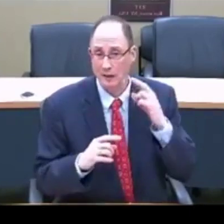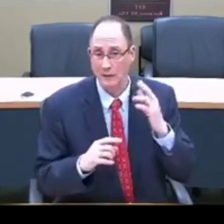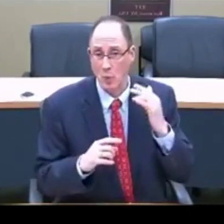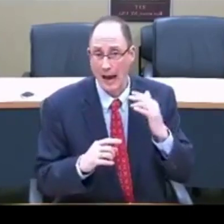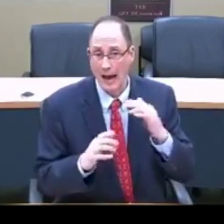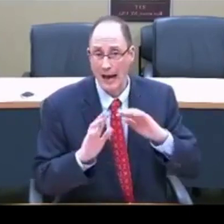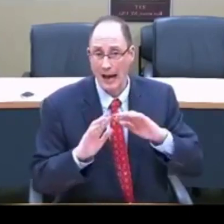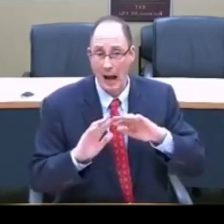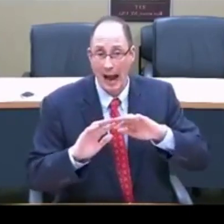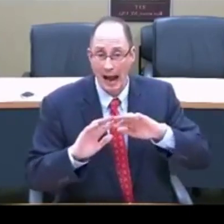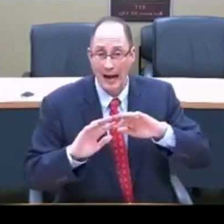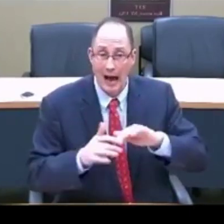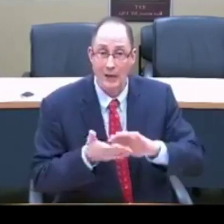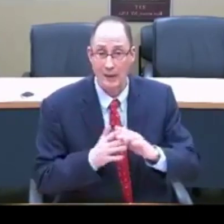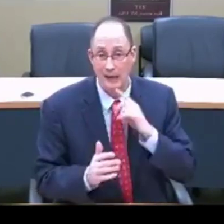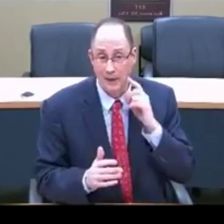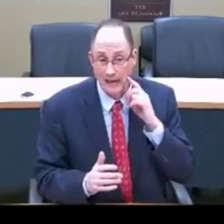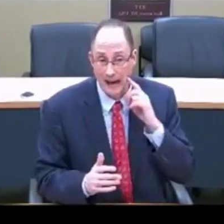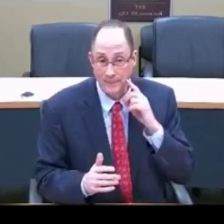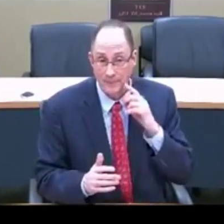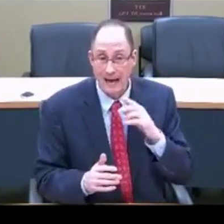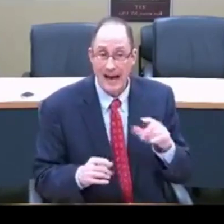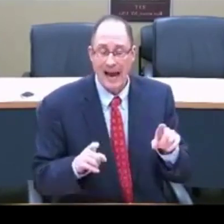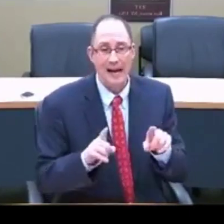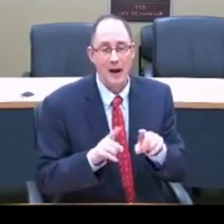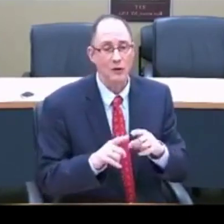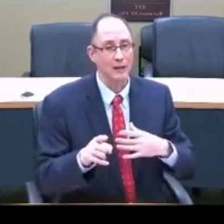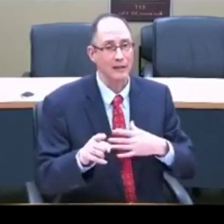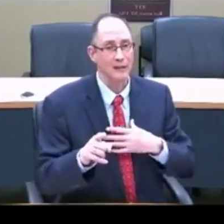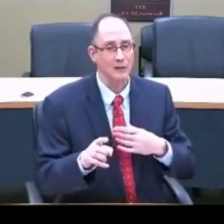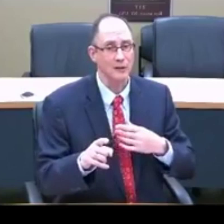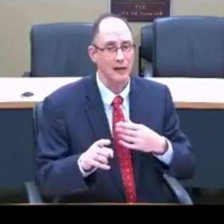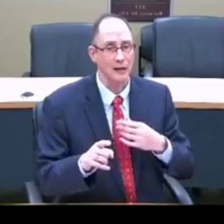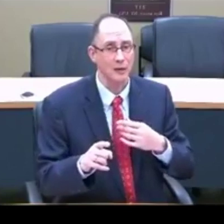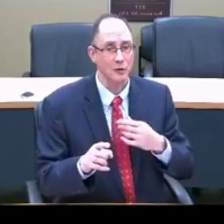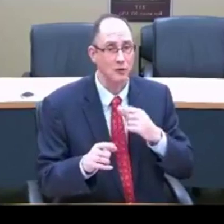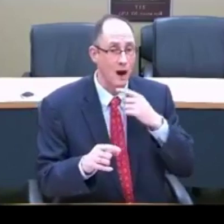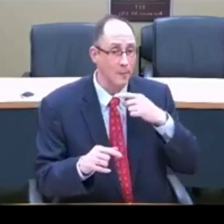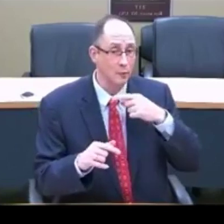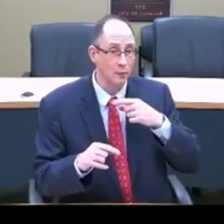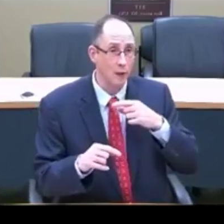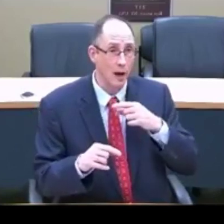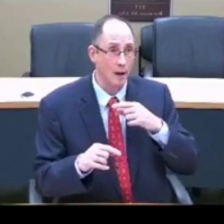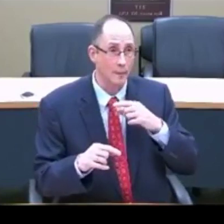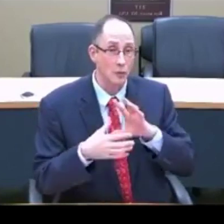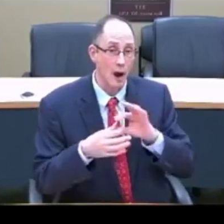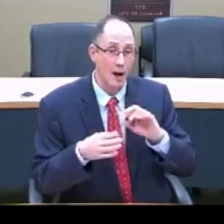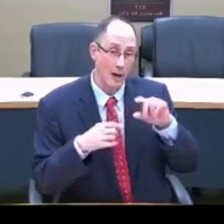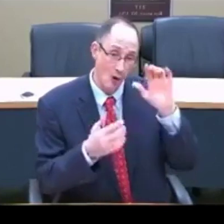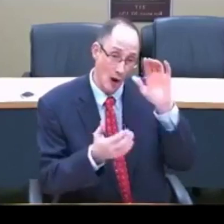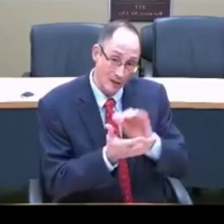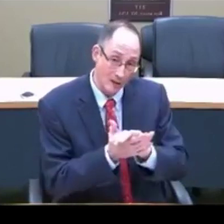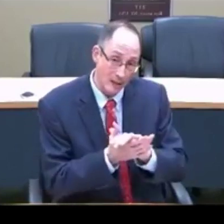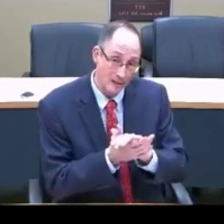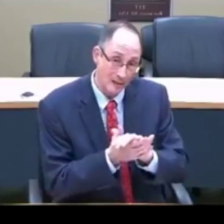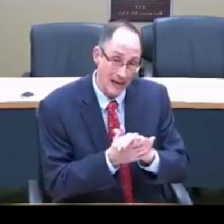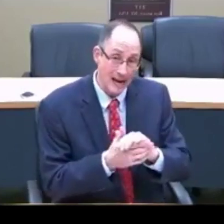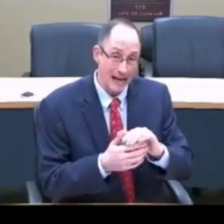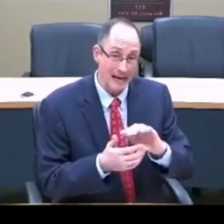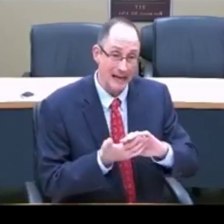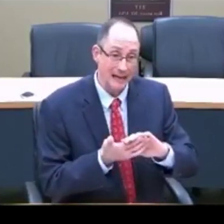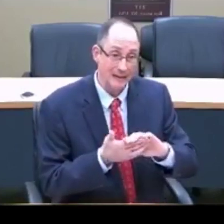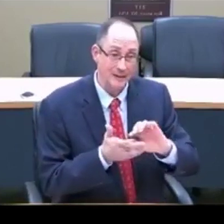reasons why and how they become deaf. And also, it's interesting, you talk about your husband's.